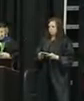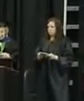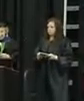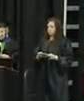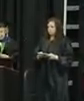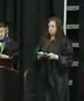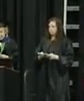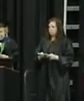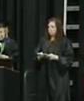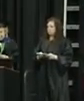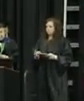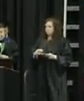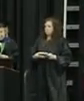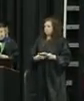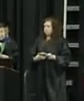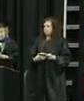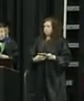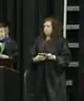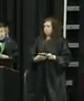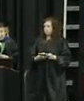Katie Lamoureux.